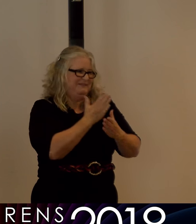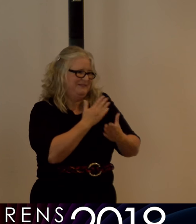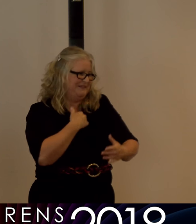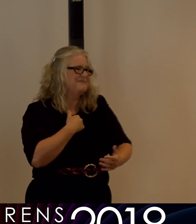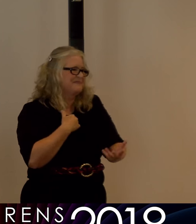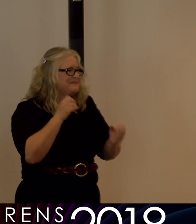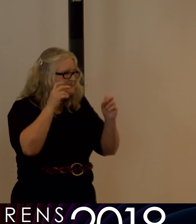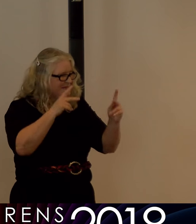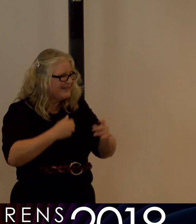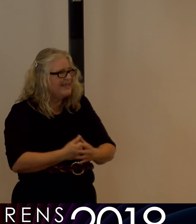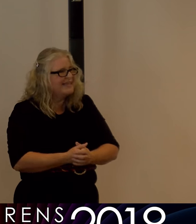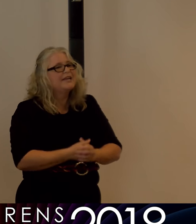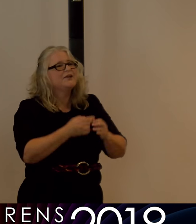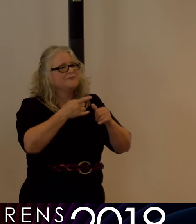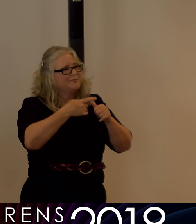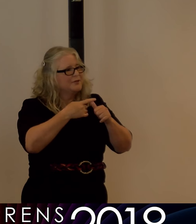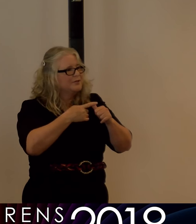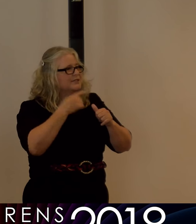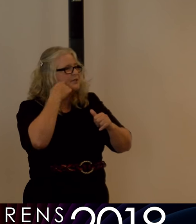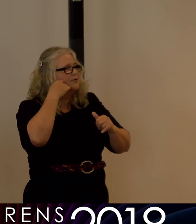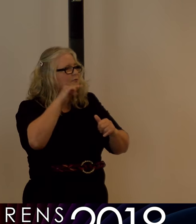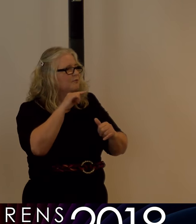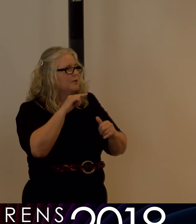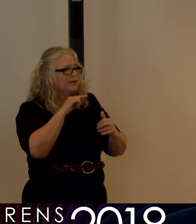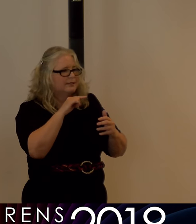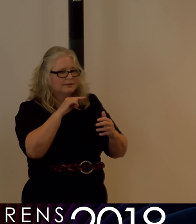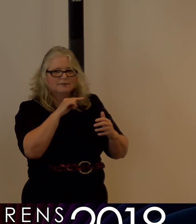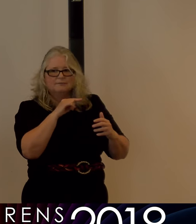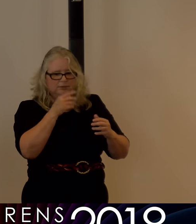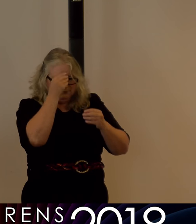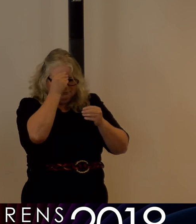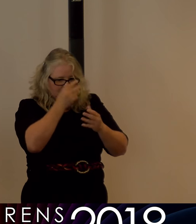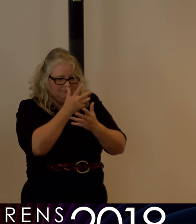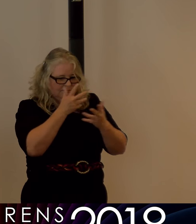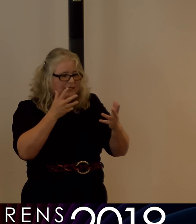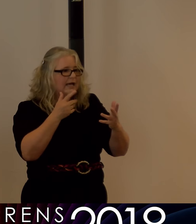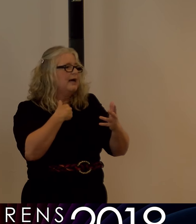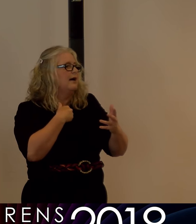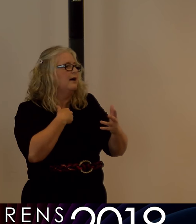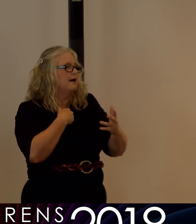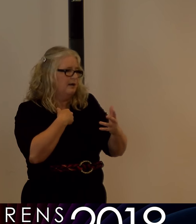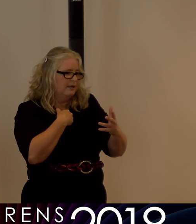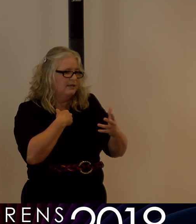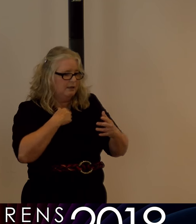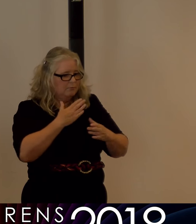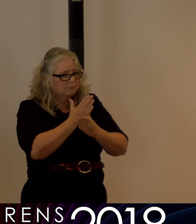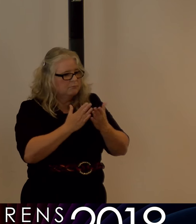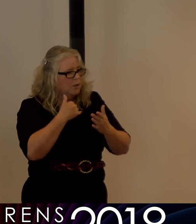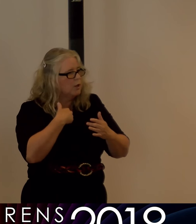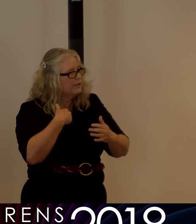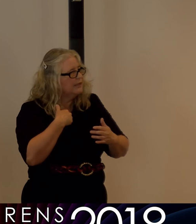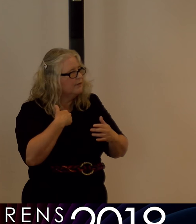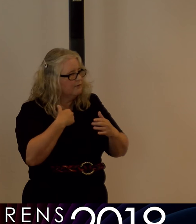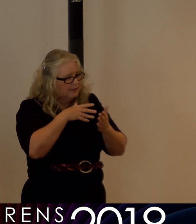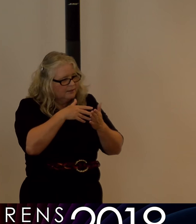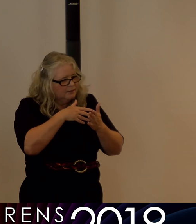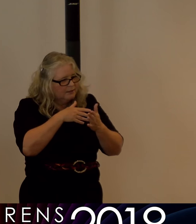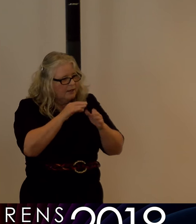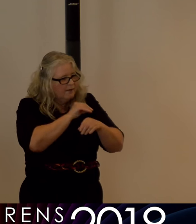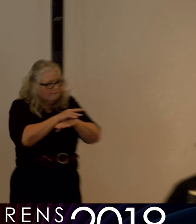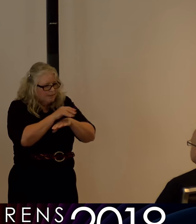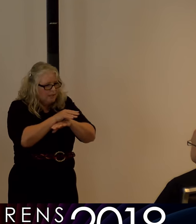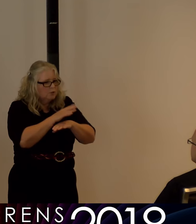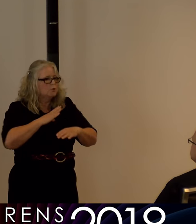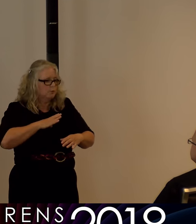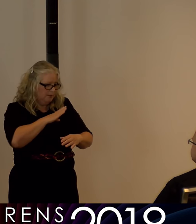of all, for disclosures, as Susan mentioned, I am chair of the Scientific Advisory Board of the CHARGE Syndrome Foundation. And in that role,